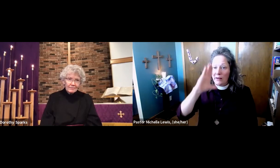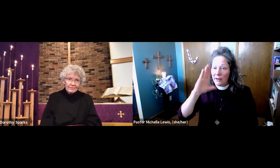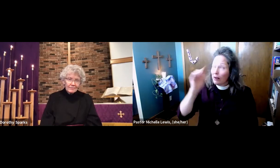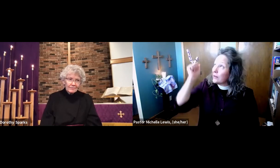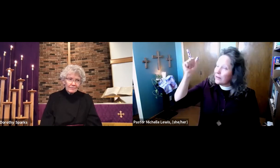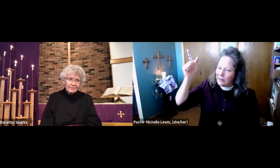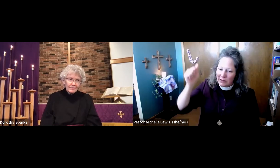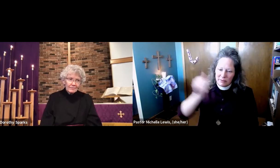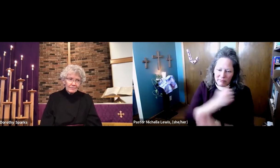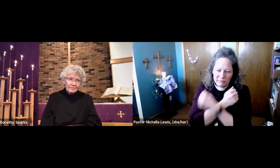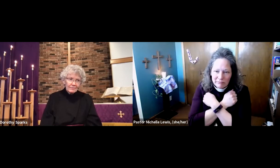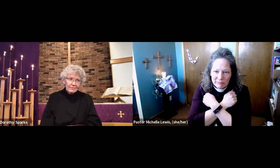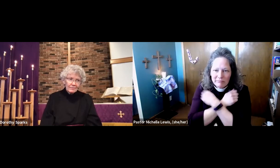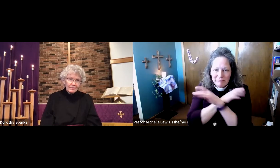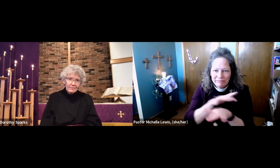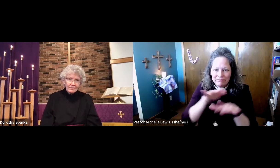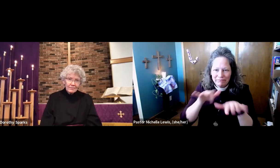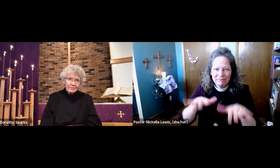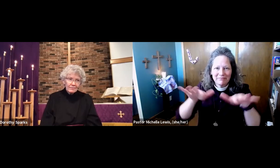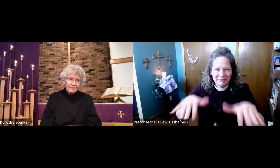the love of God,